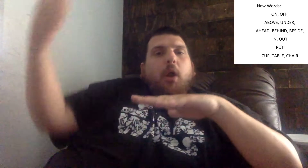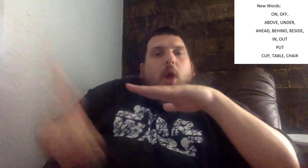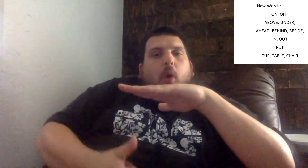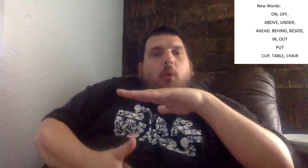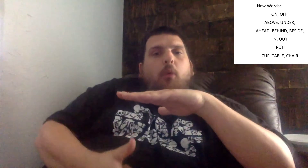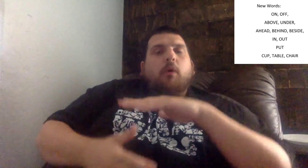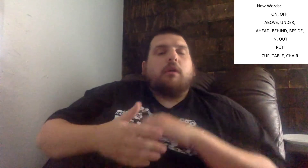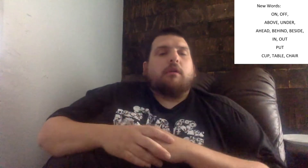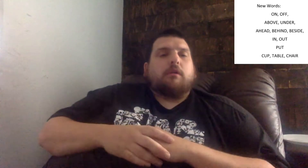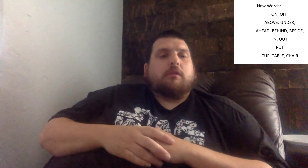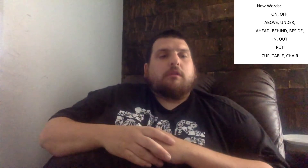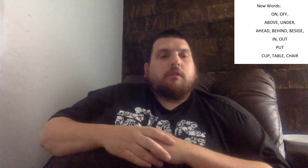above and below.